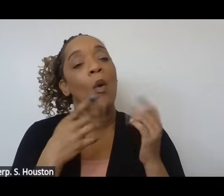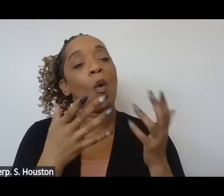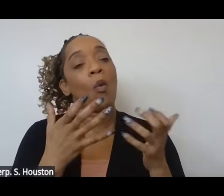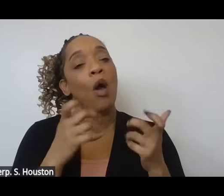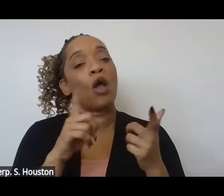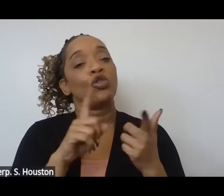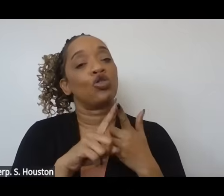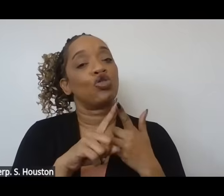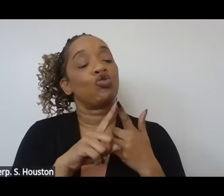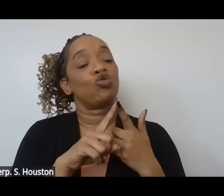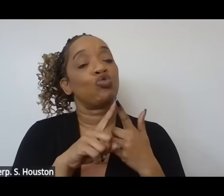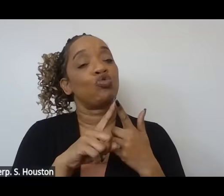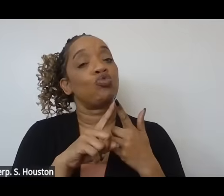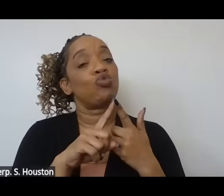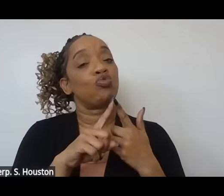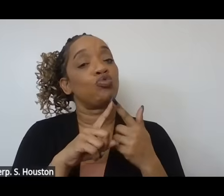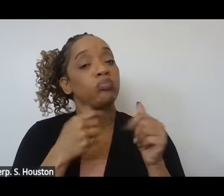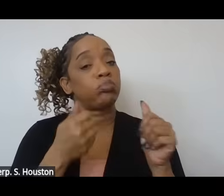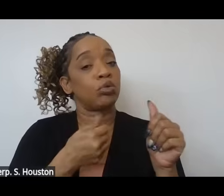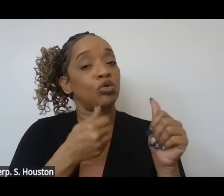legislative